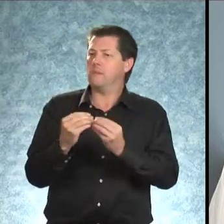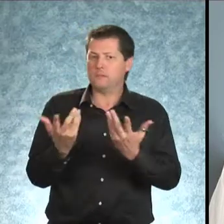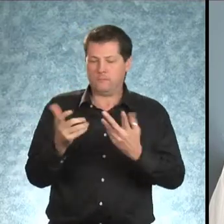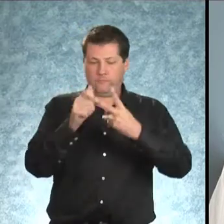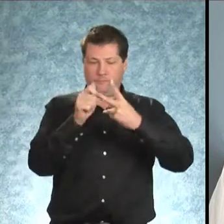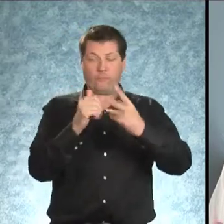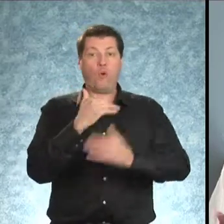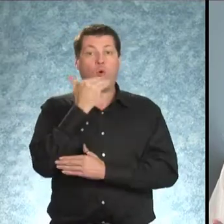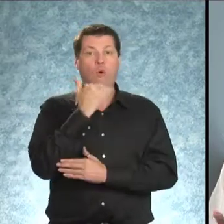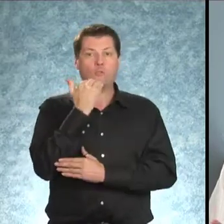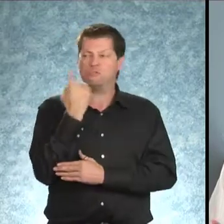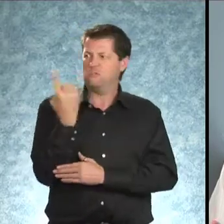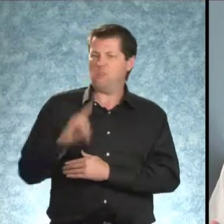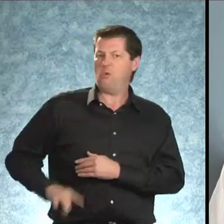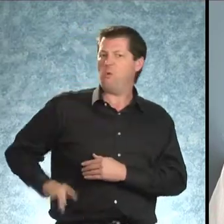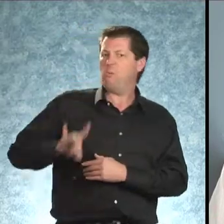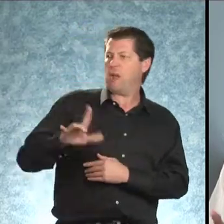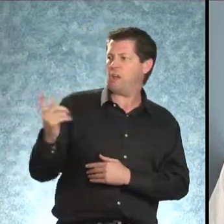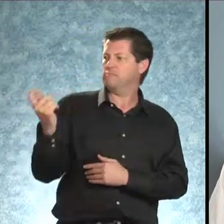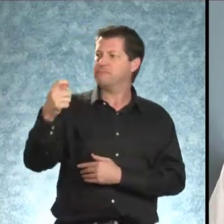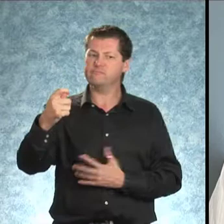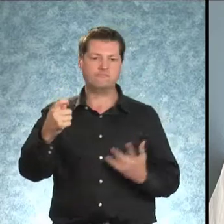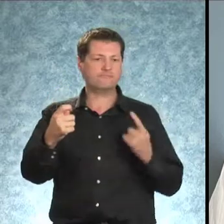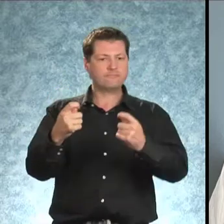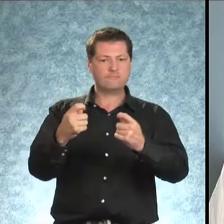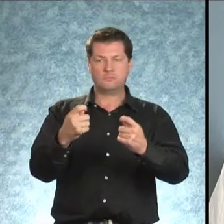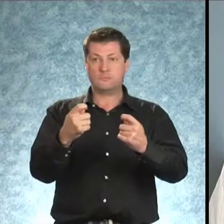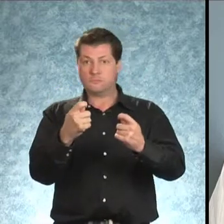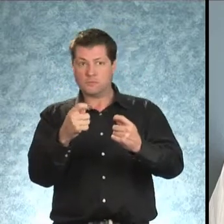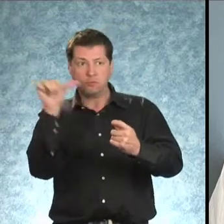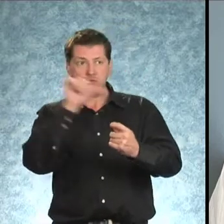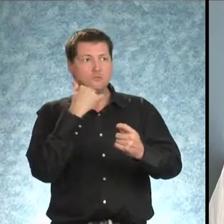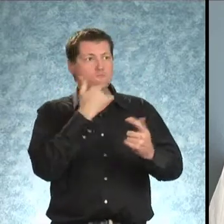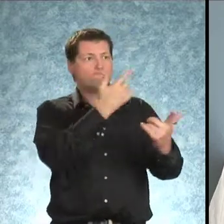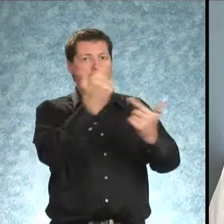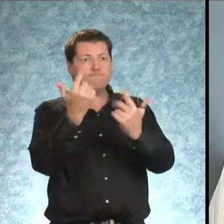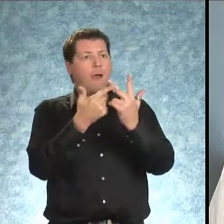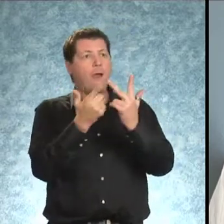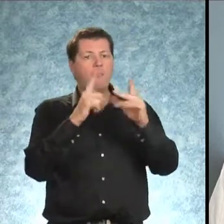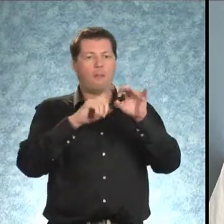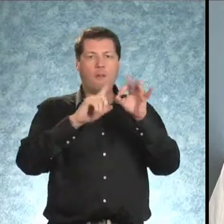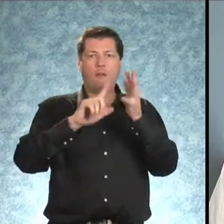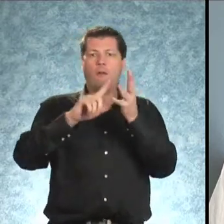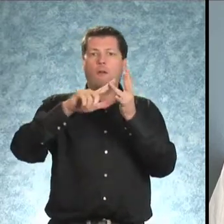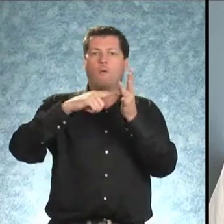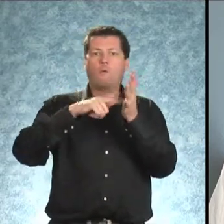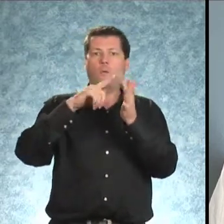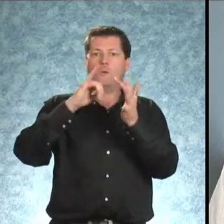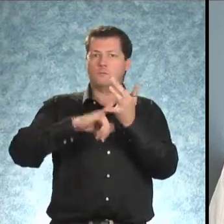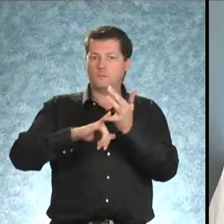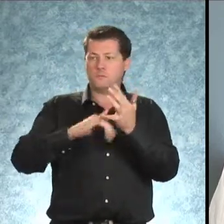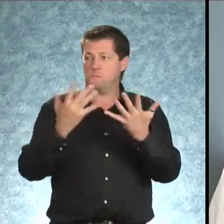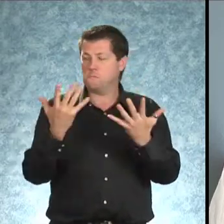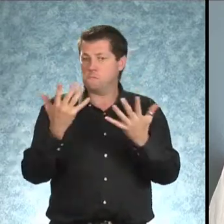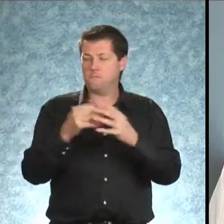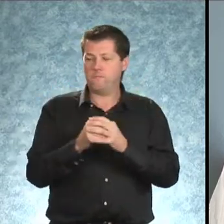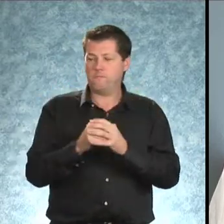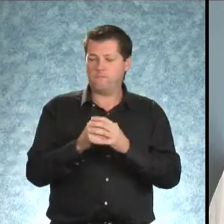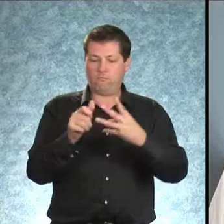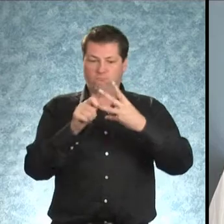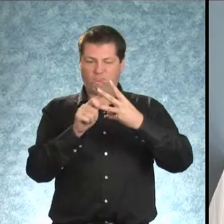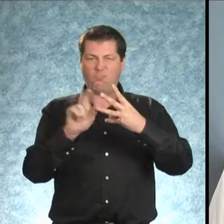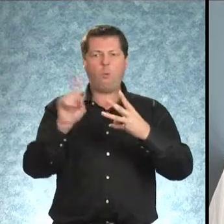happen? Cost. Who's going to pay for what? How is the cost going to be spread amongst the parties? Is it worthwhile getting more than one quote? And the